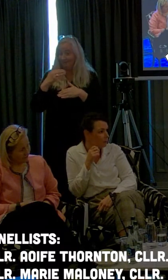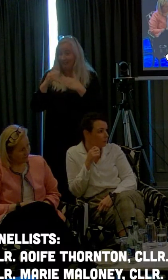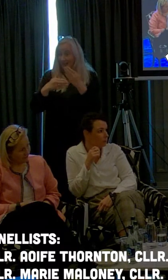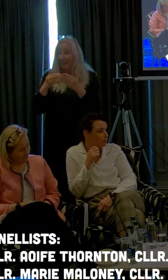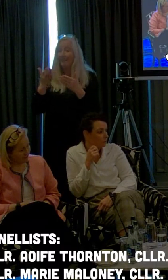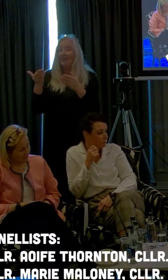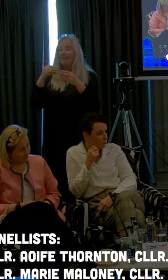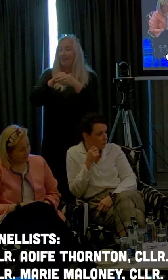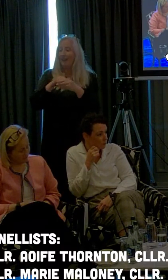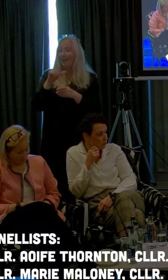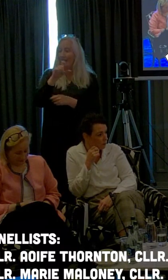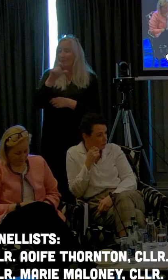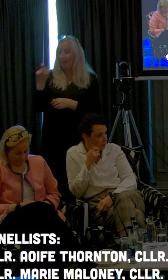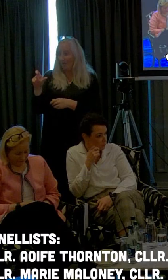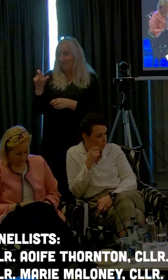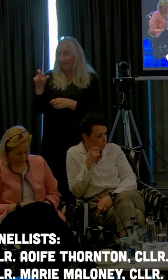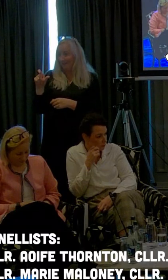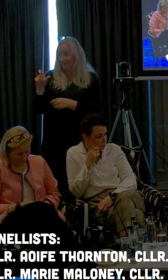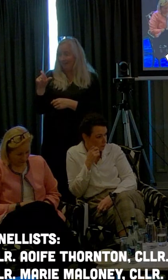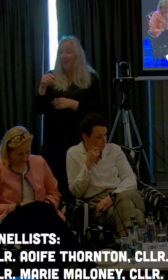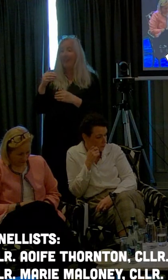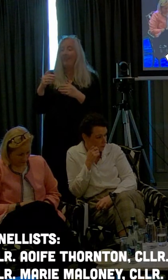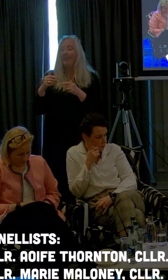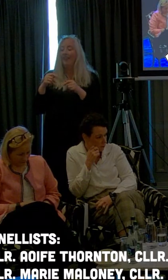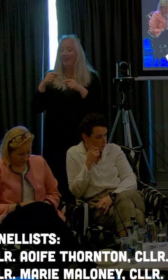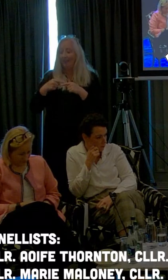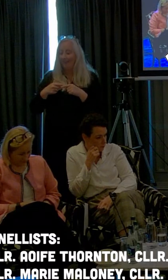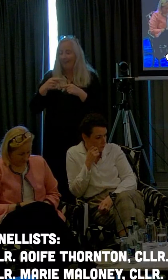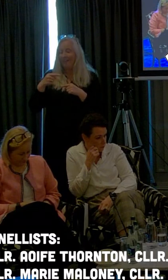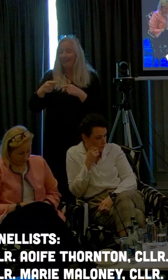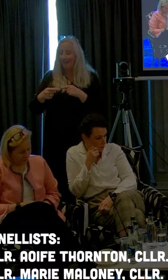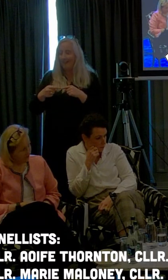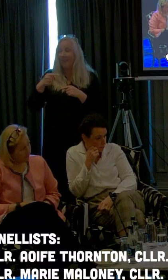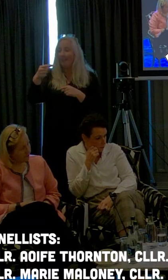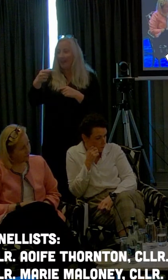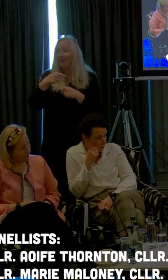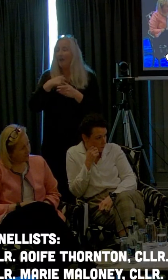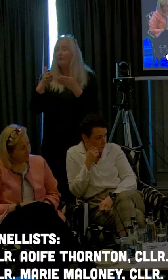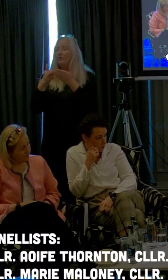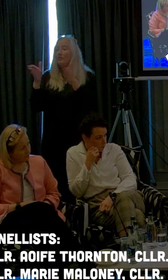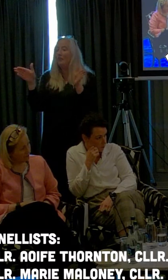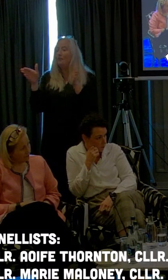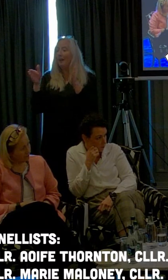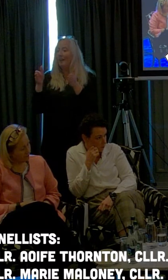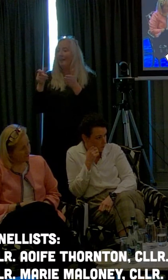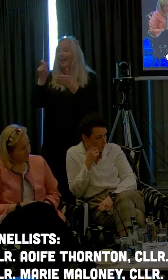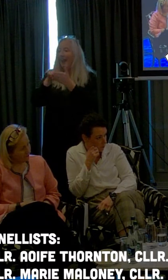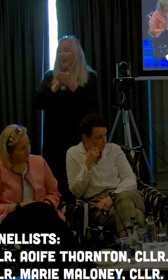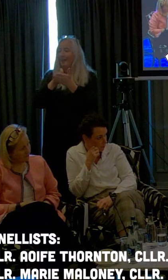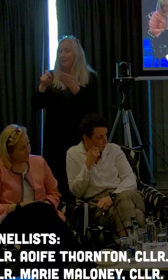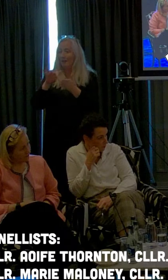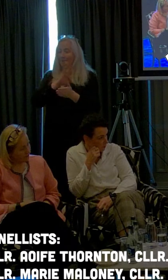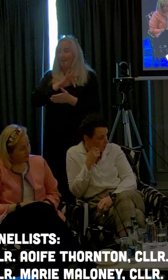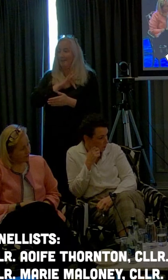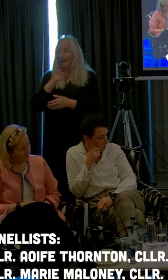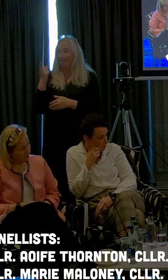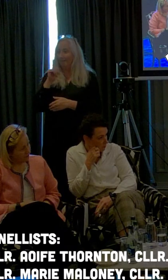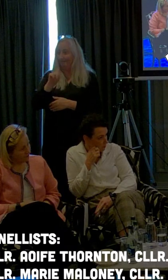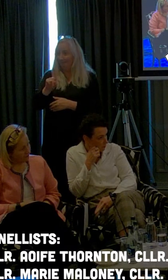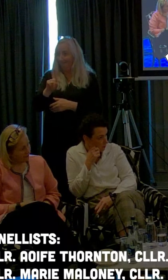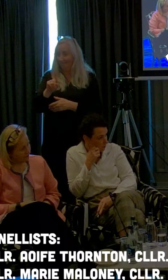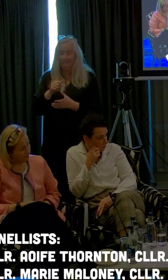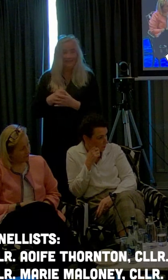Council first, and then I ran the general election, and I missed out on that one, and I